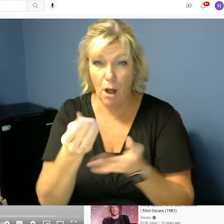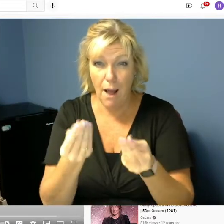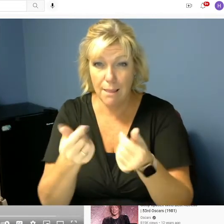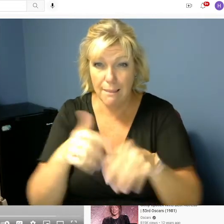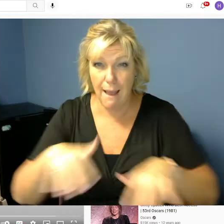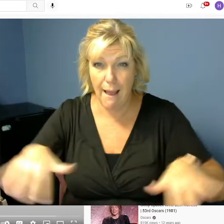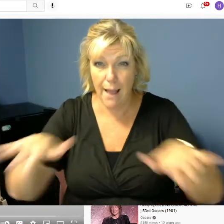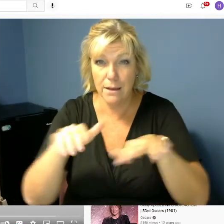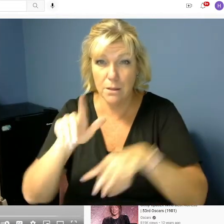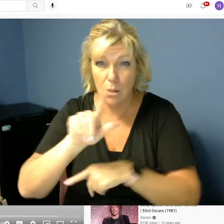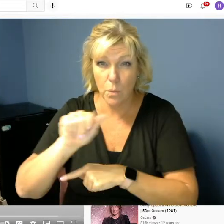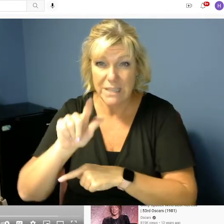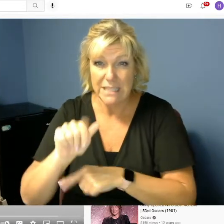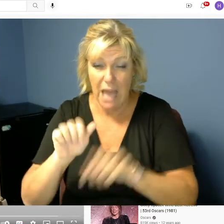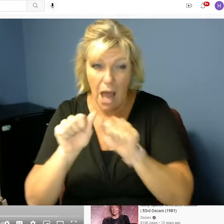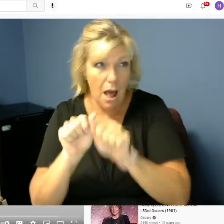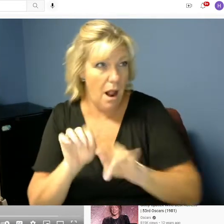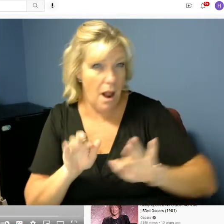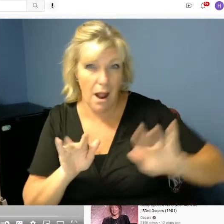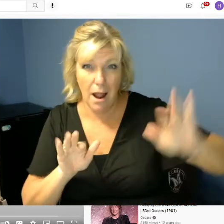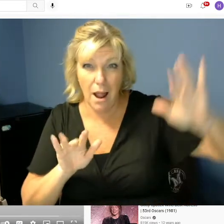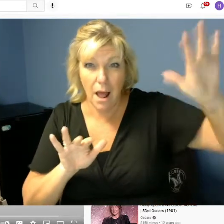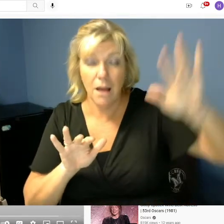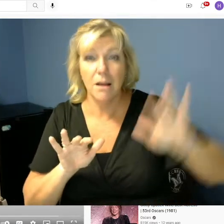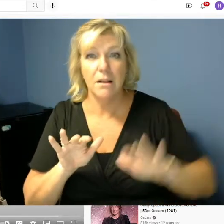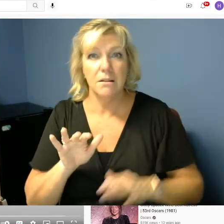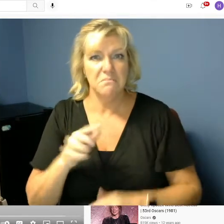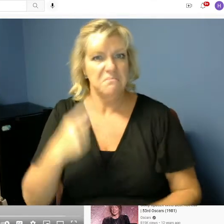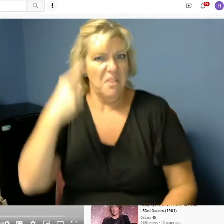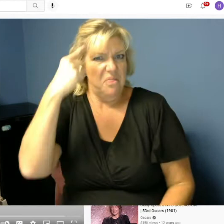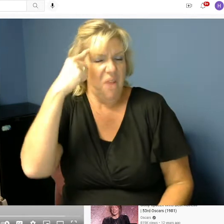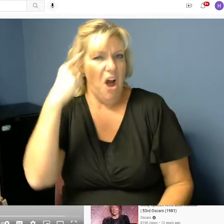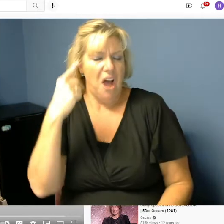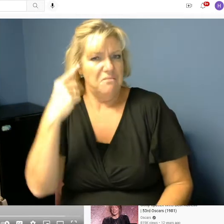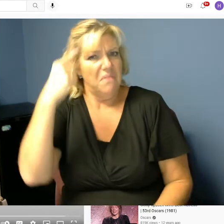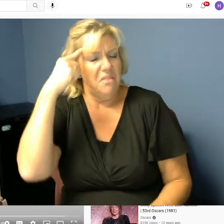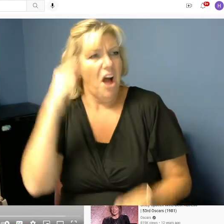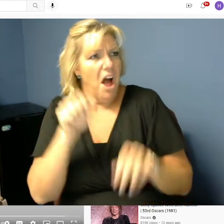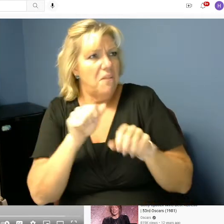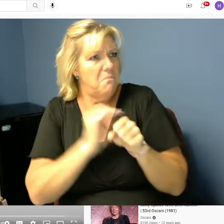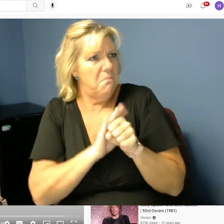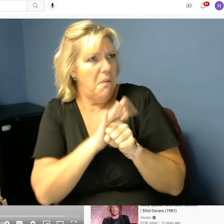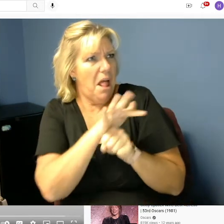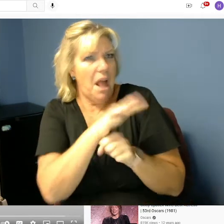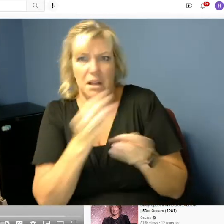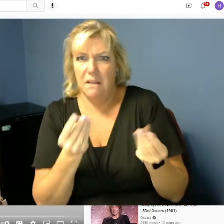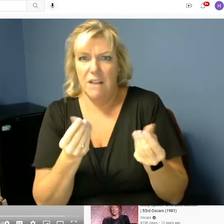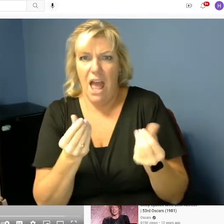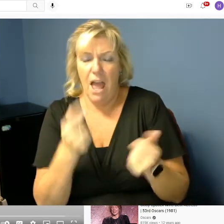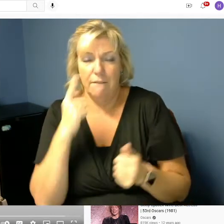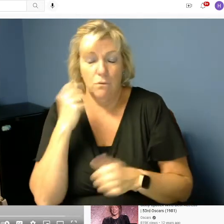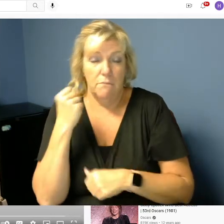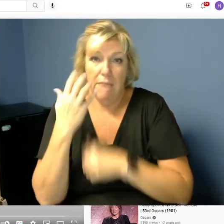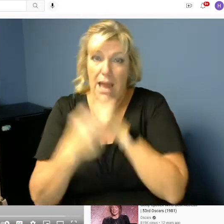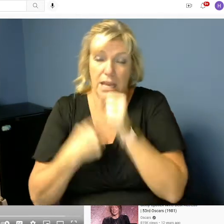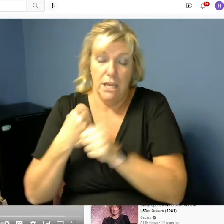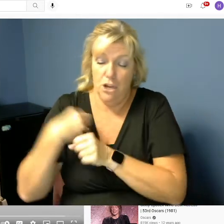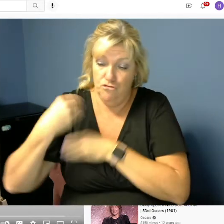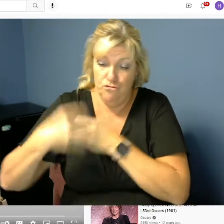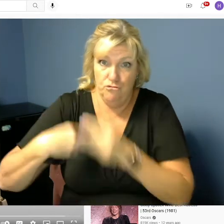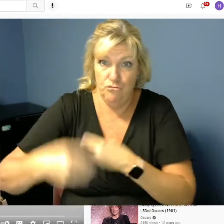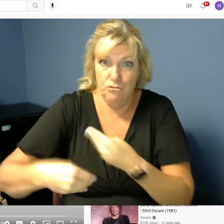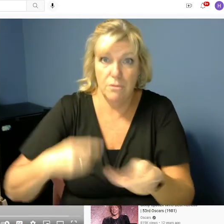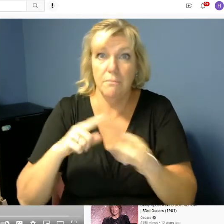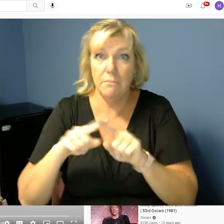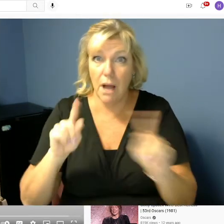going to last us for this generations, he thought. Well, it started to become settled, and the people that